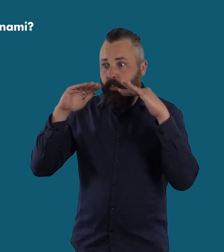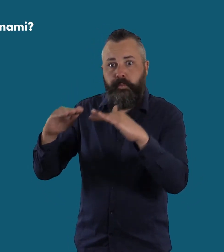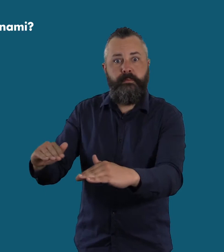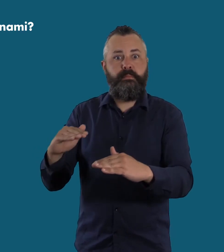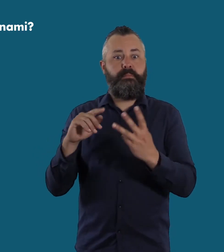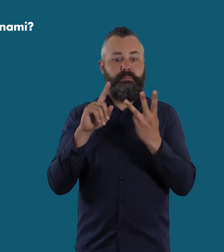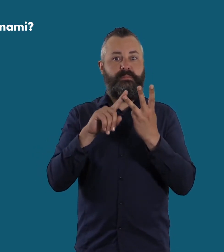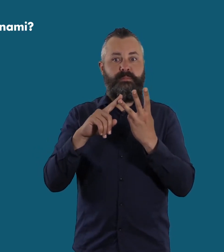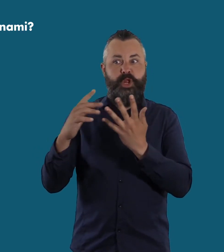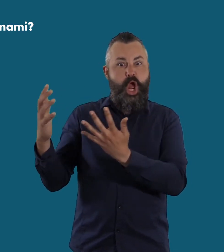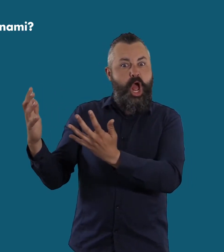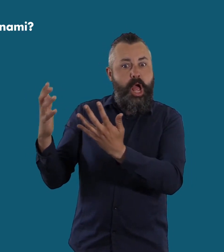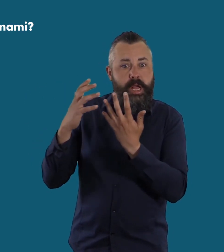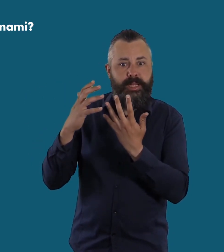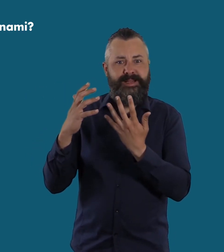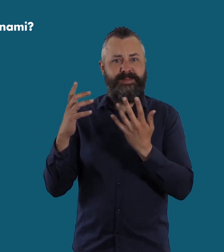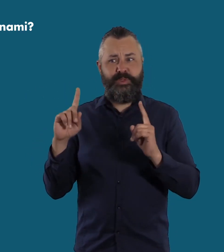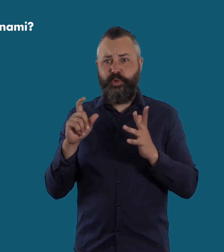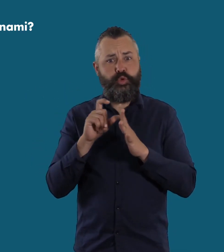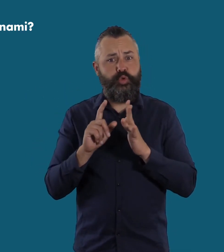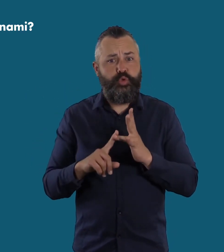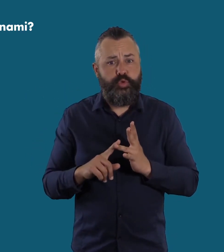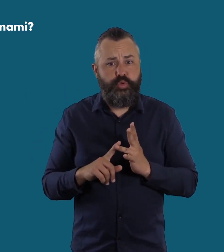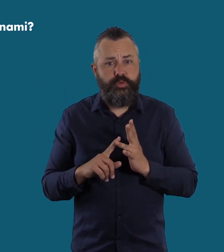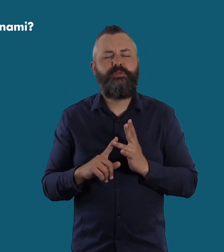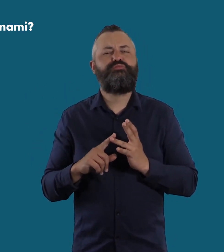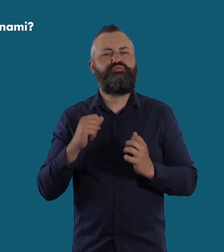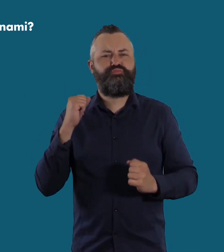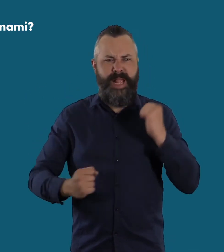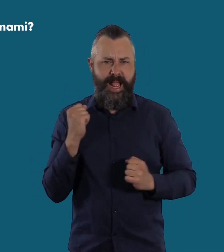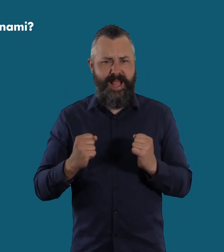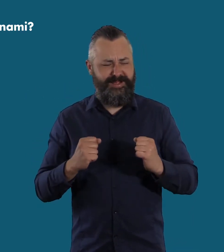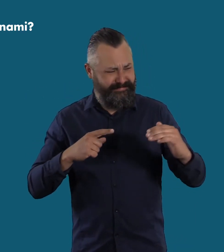If you are aware of the warning signals of shake, drop and roar, then run and wait.